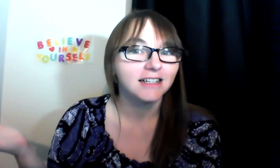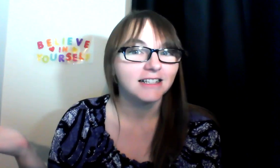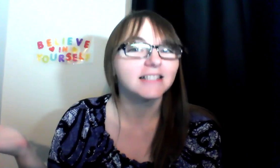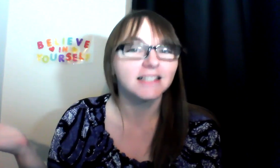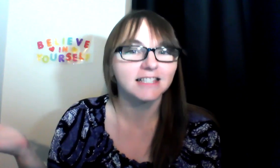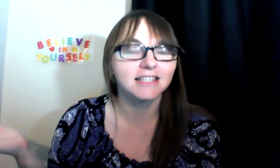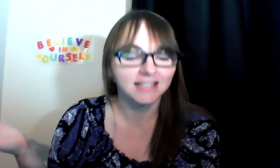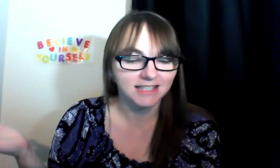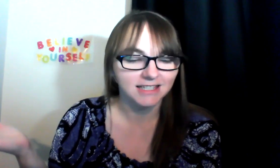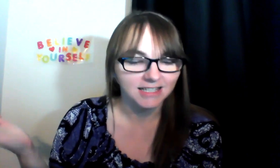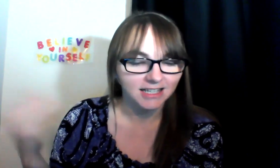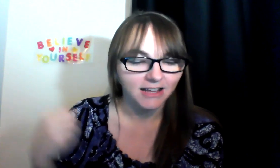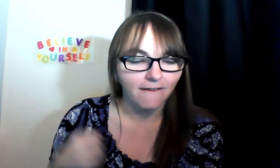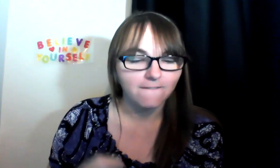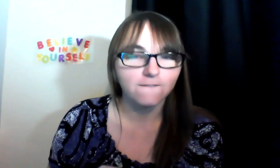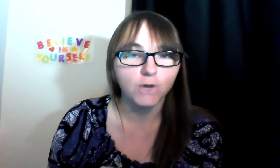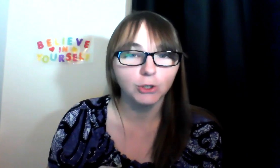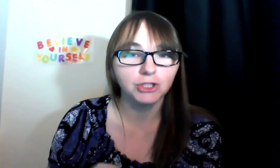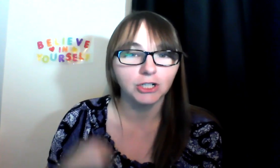Ss. Vulture.